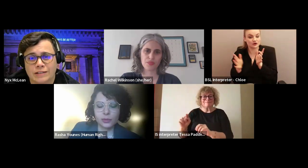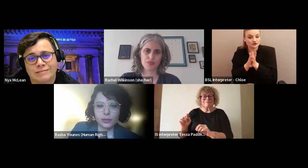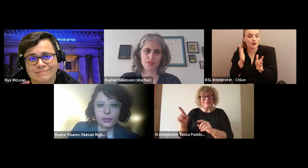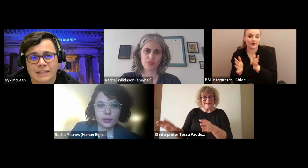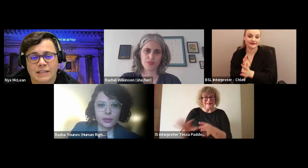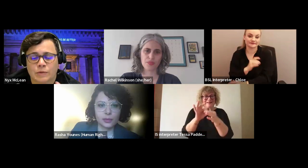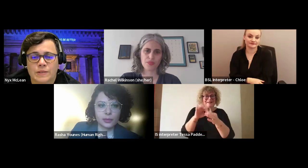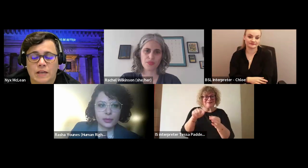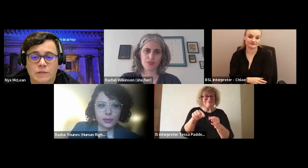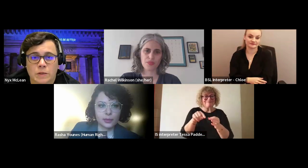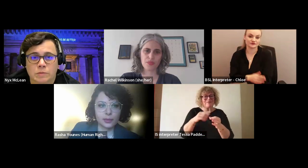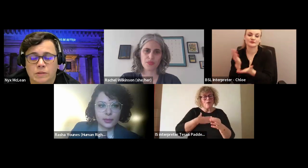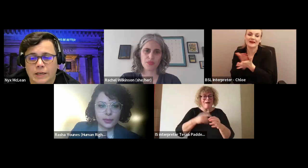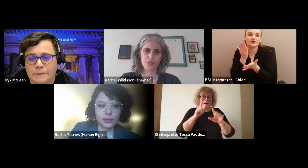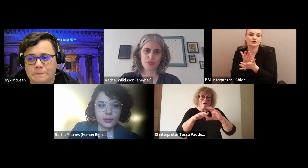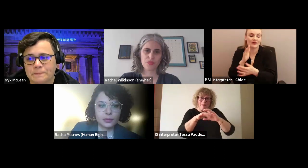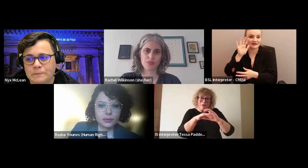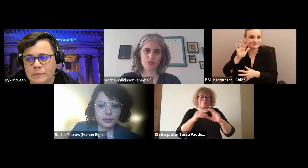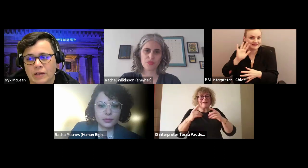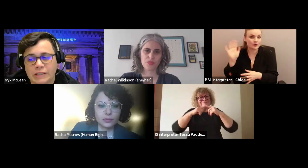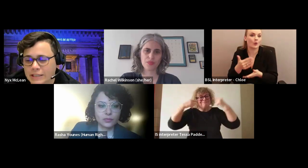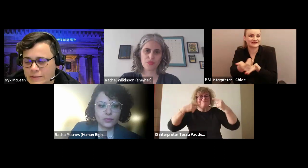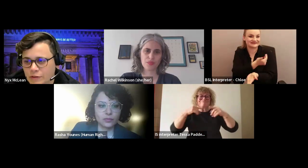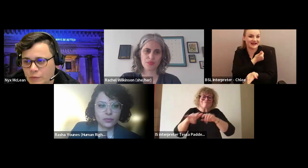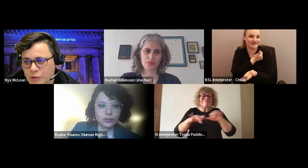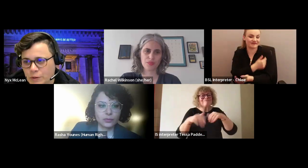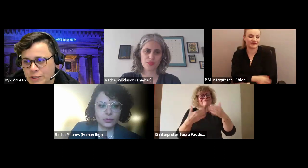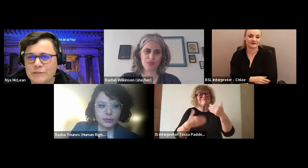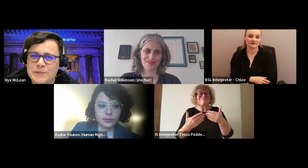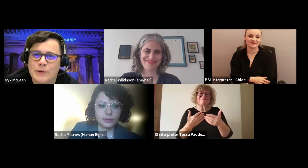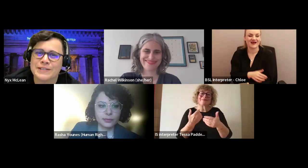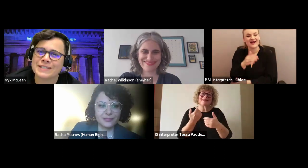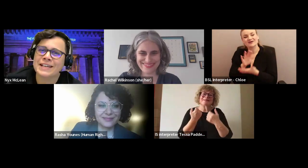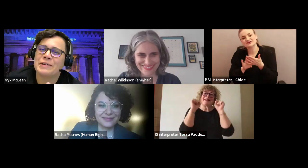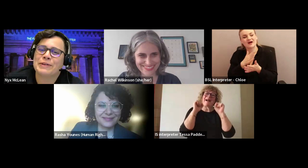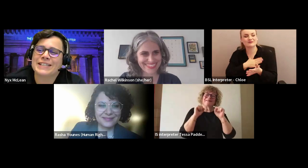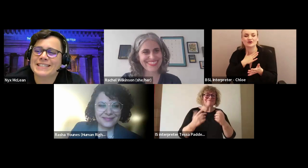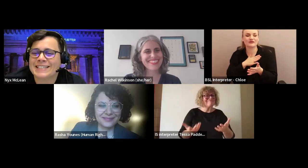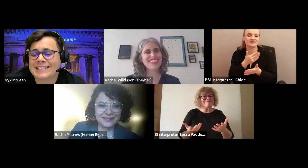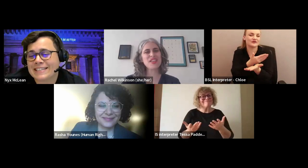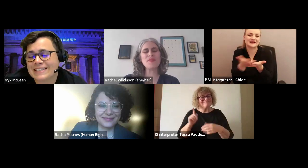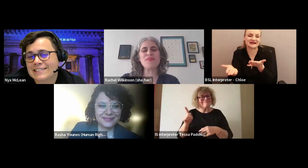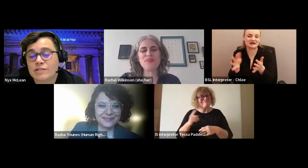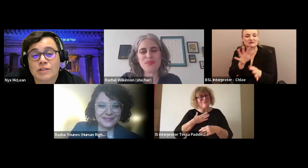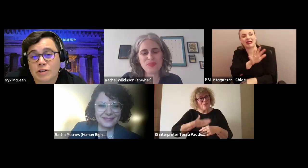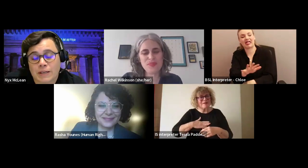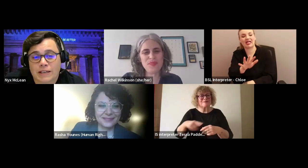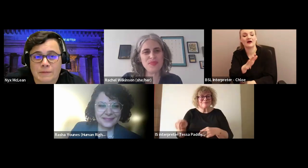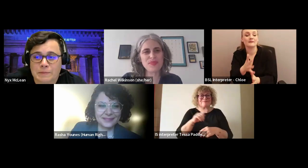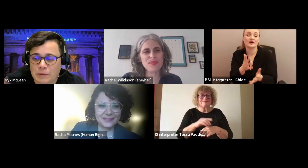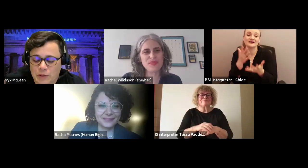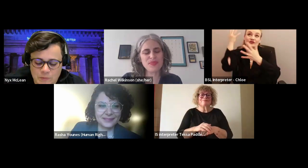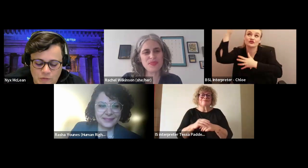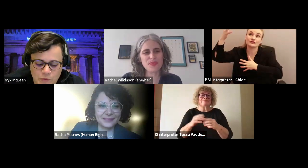ensure that we're as safe as possible. I feel like that's a very wishy-washy response, but it's the